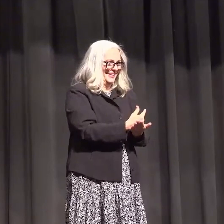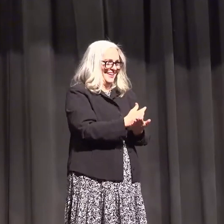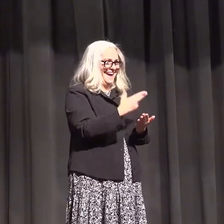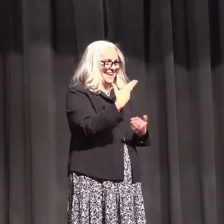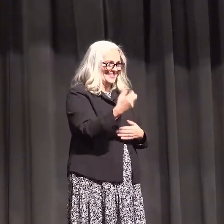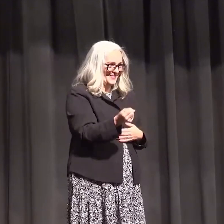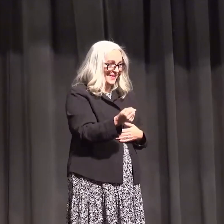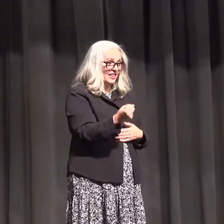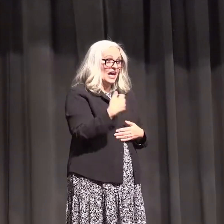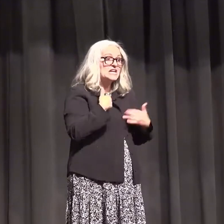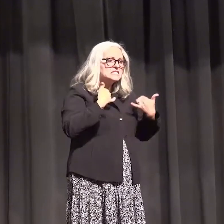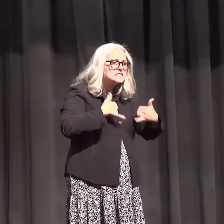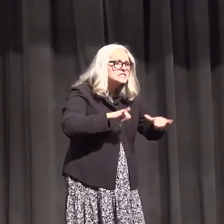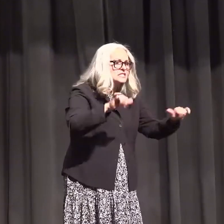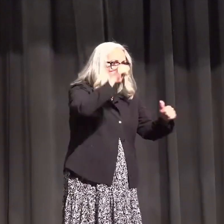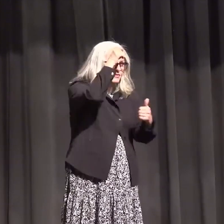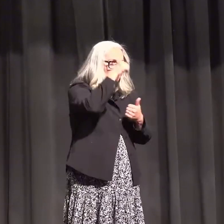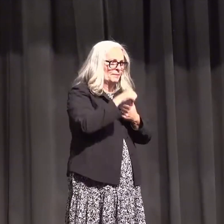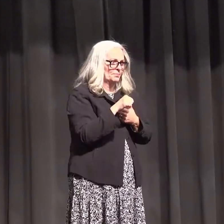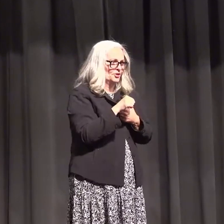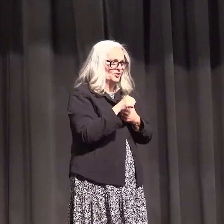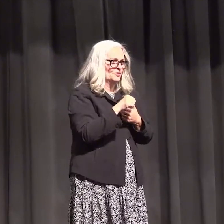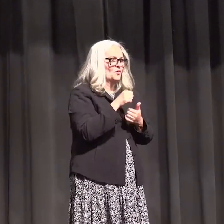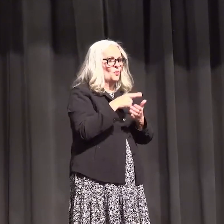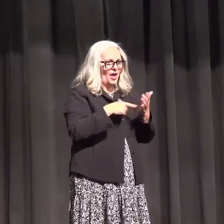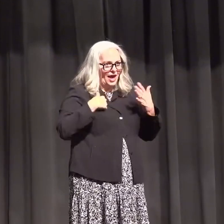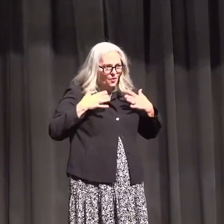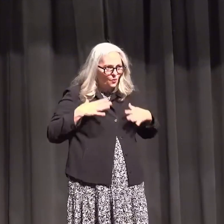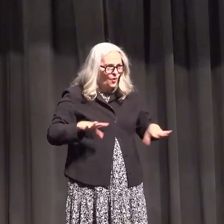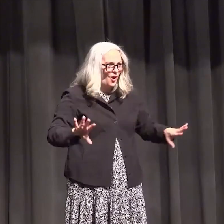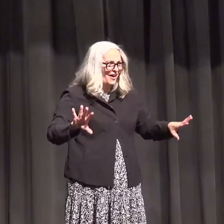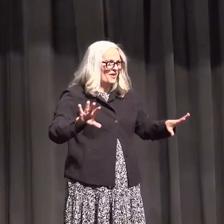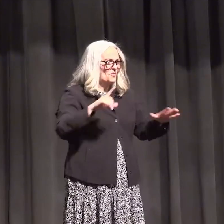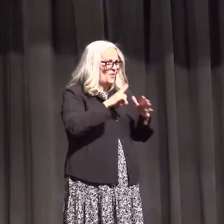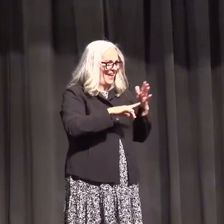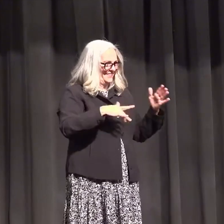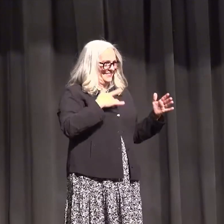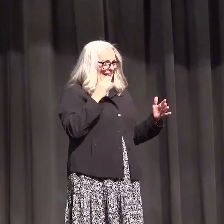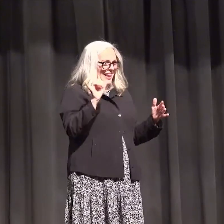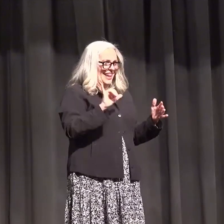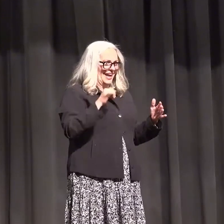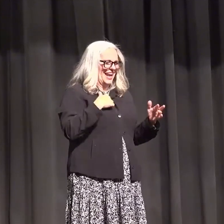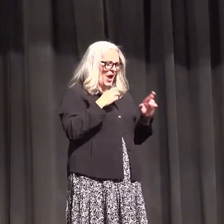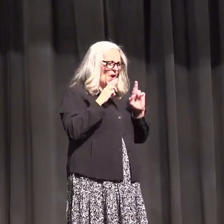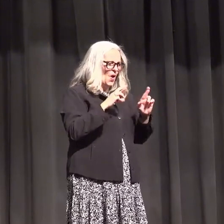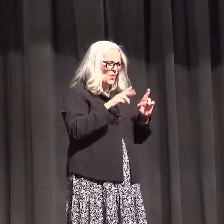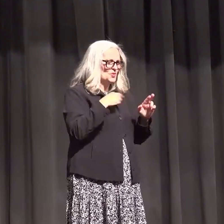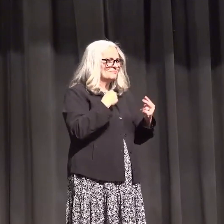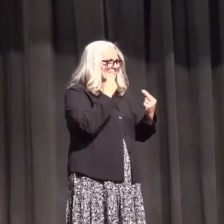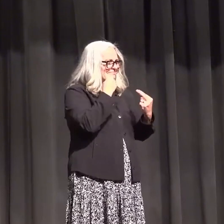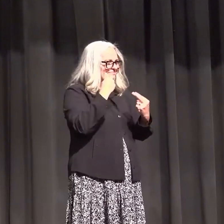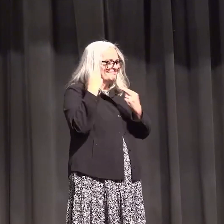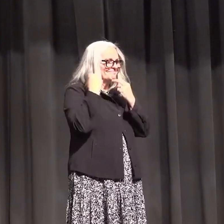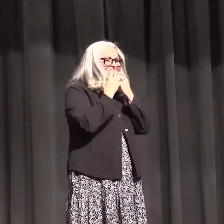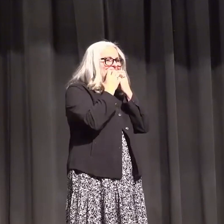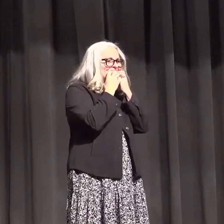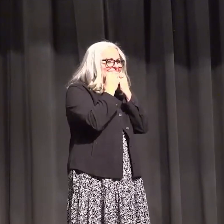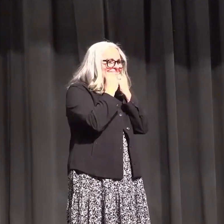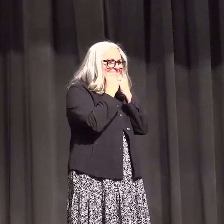40 years ago myself from high school, and I still remember that. I remember what I wore, I remember what I felt, and I hope that you